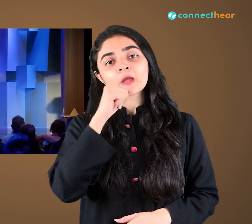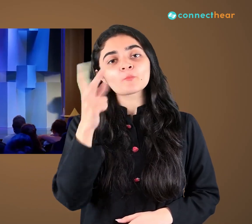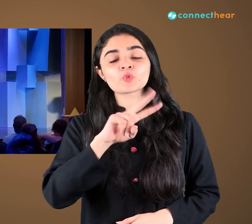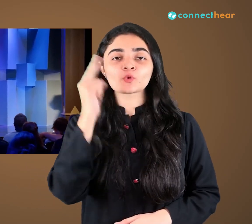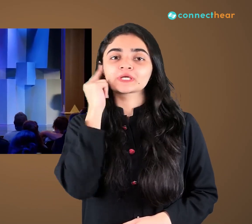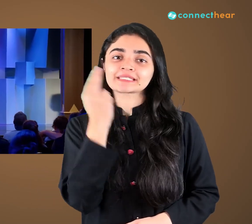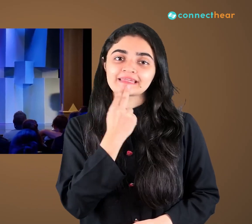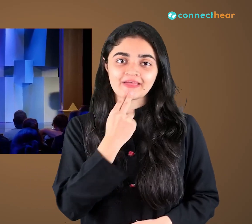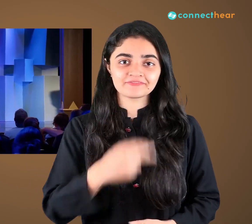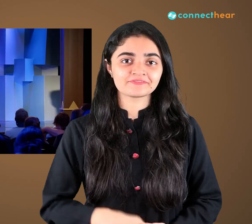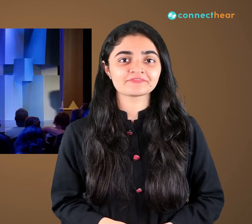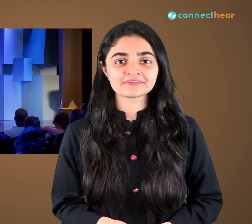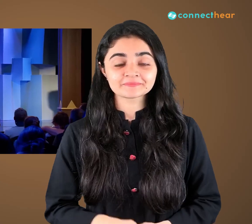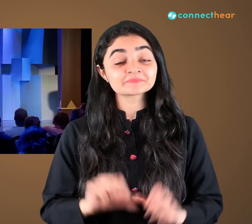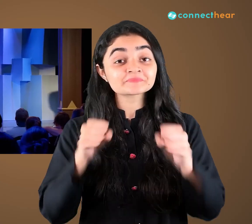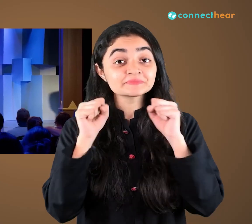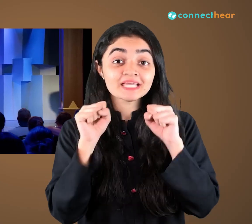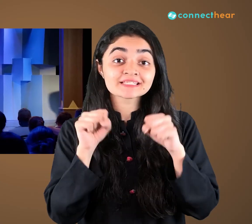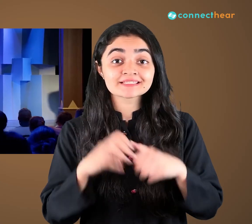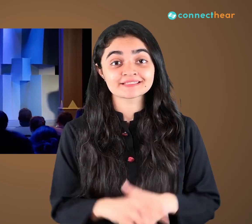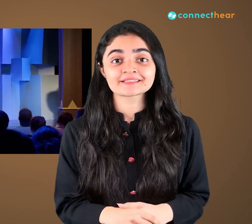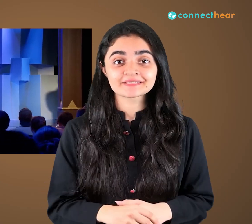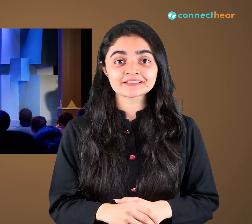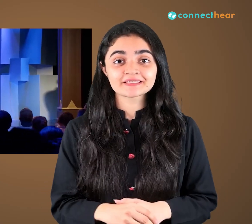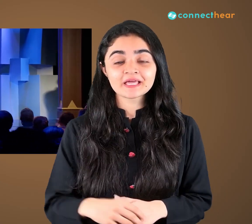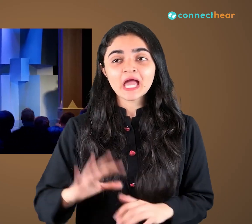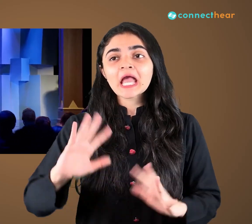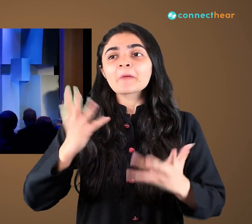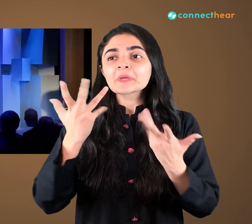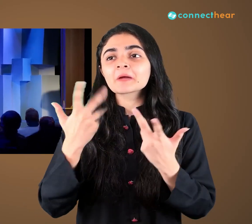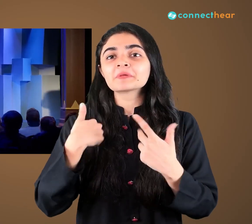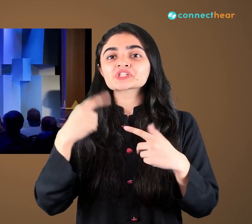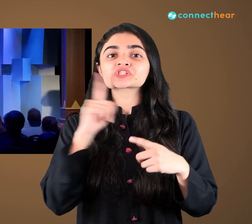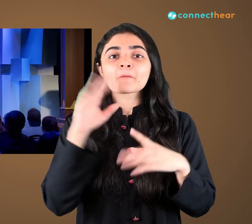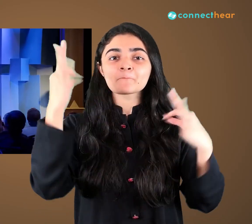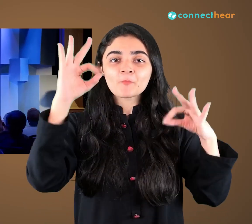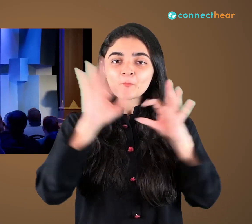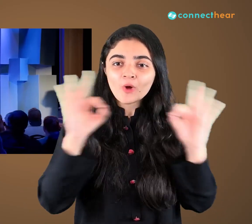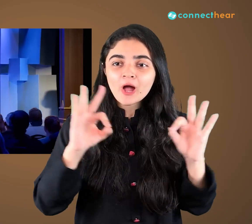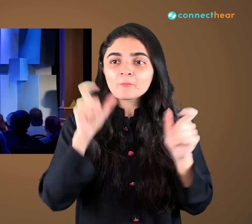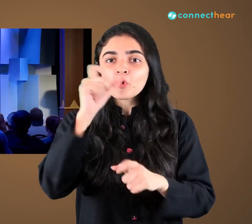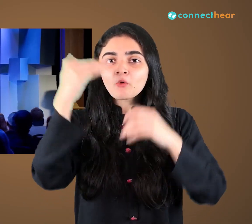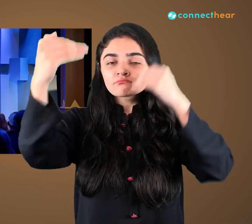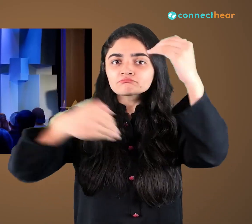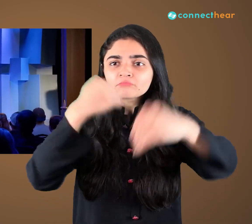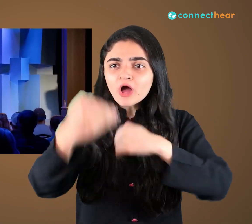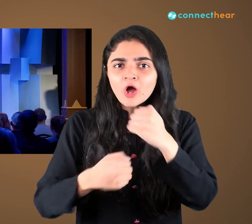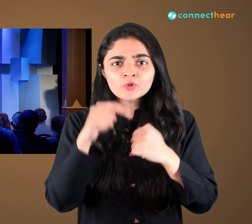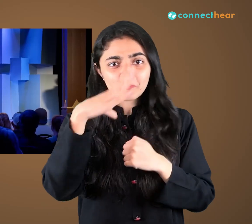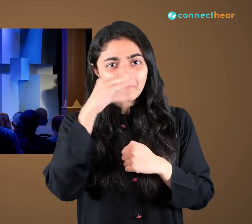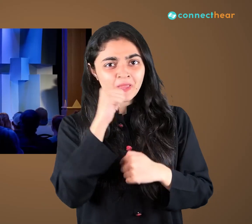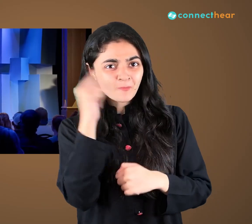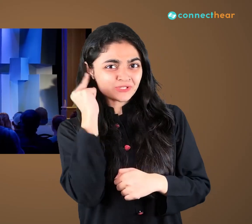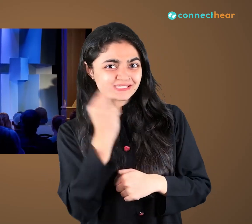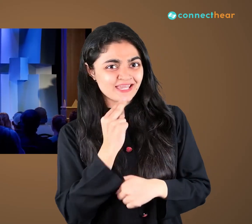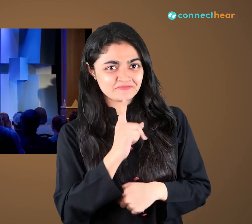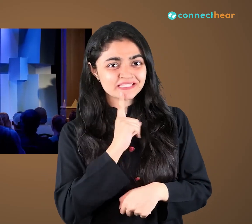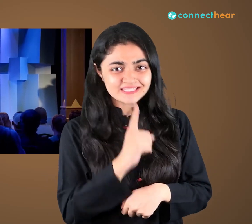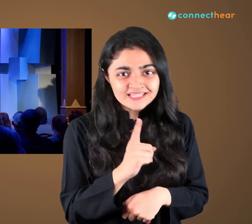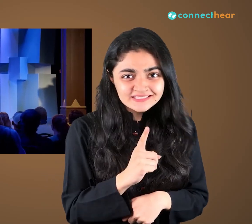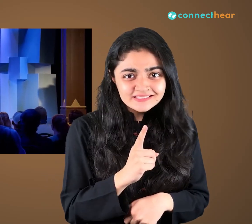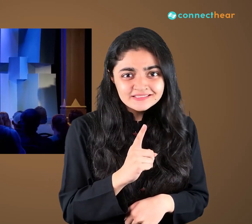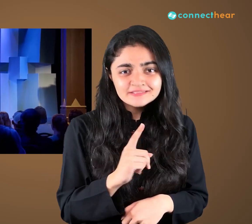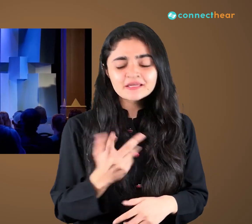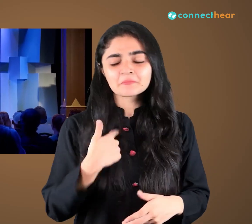that both my parents are deaf. Yeah. So after shows, people come up to me and they'll ask me, are